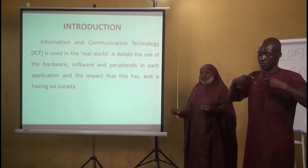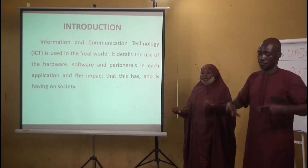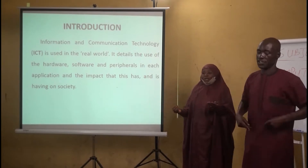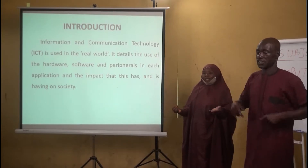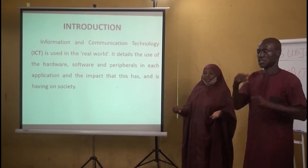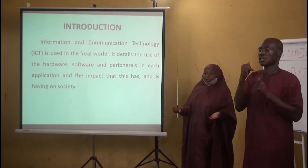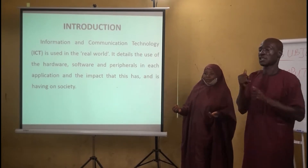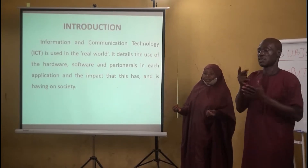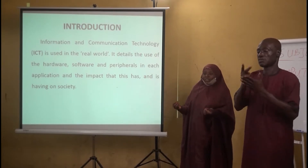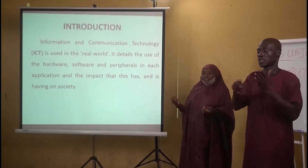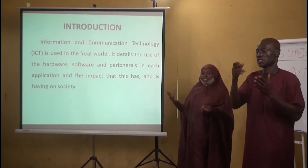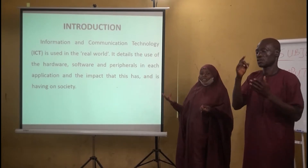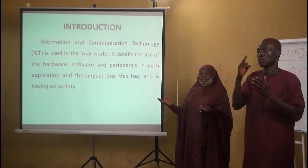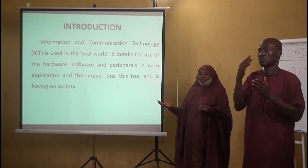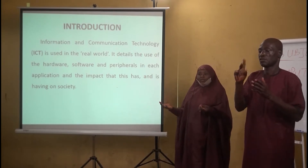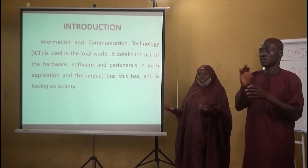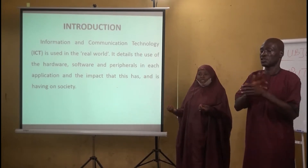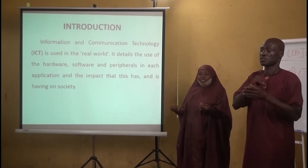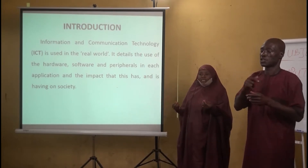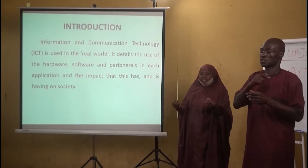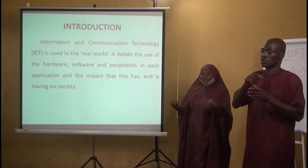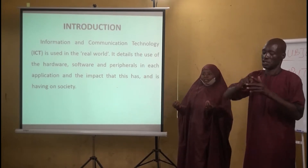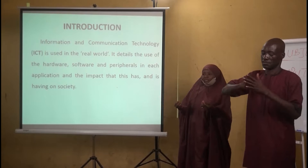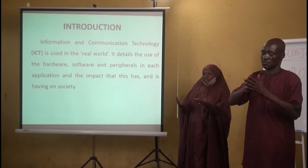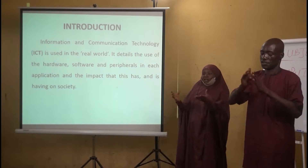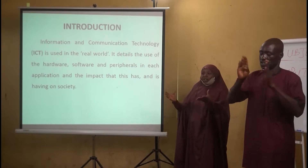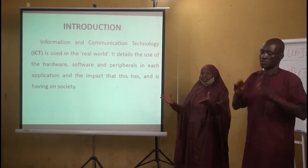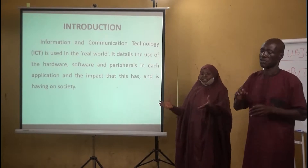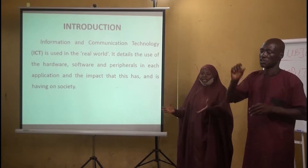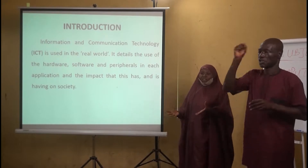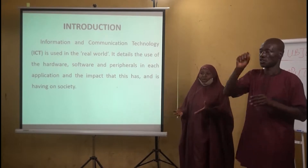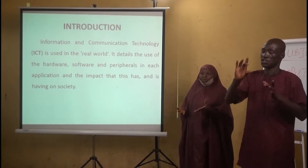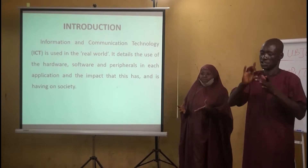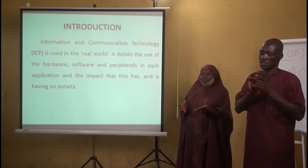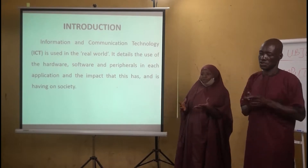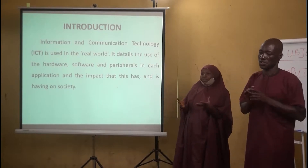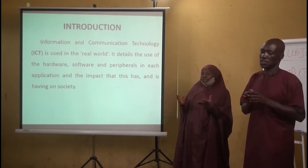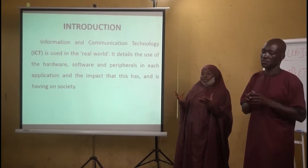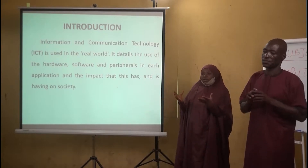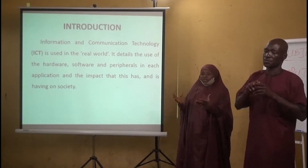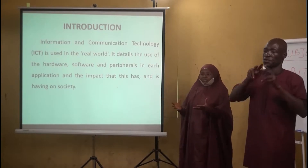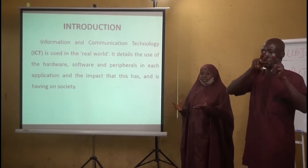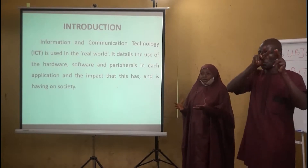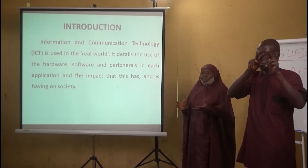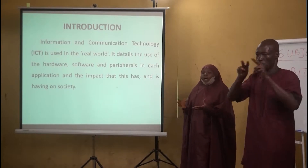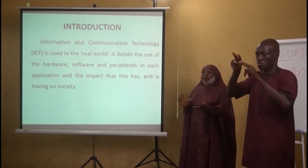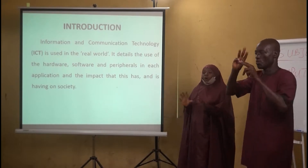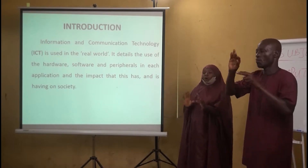our keyboard, system units, etc. All these are the components of the system, and we call it